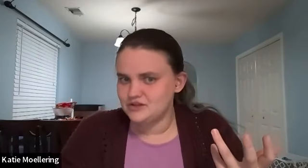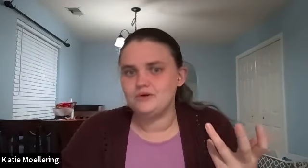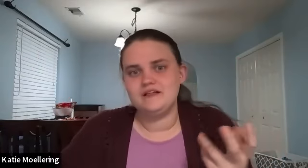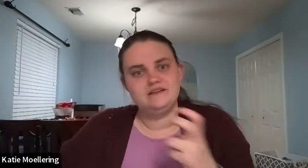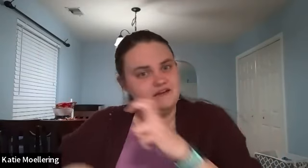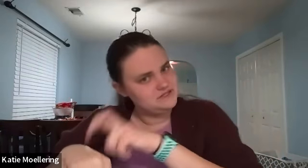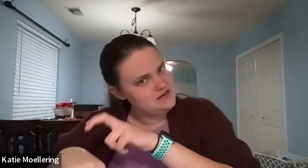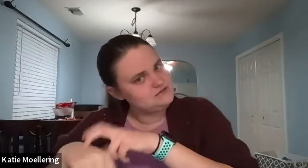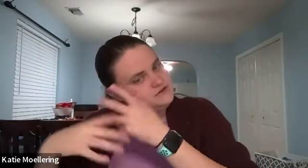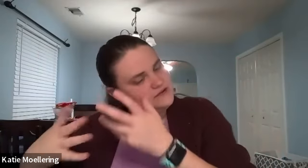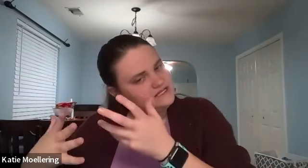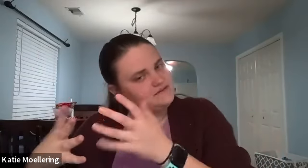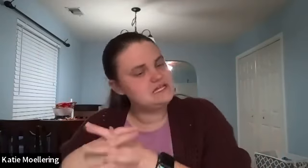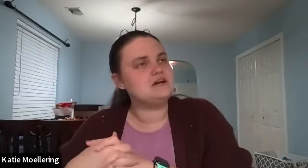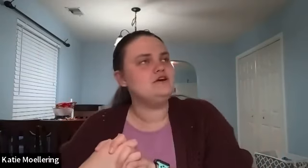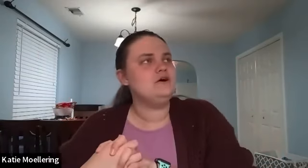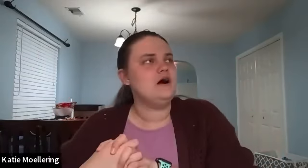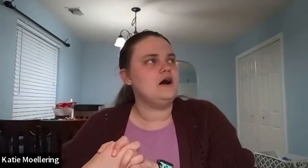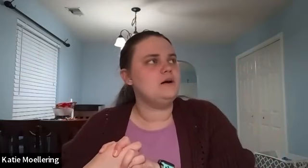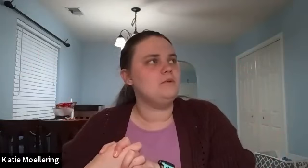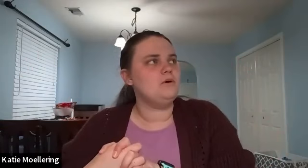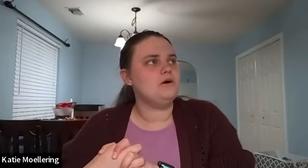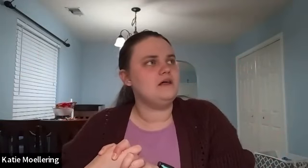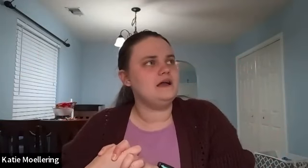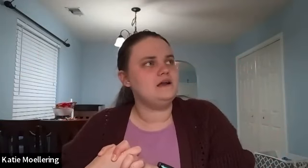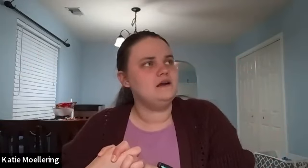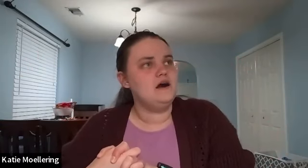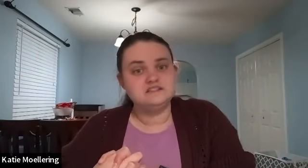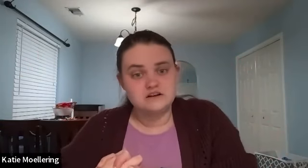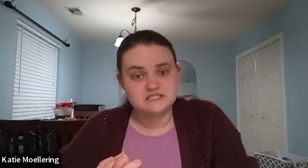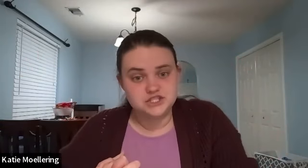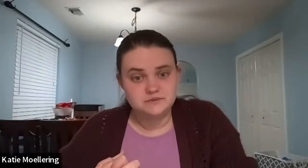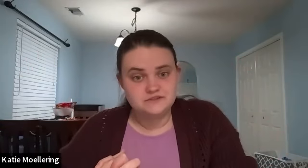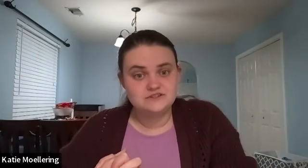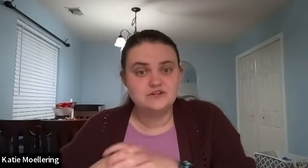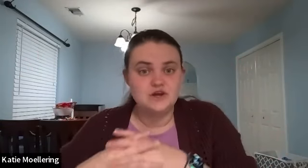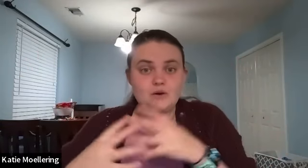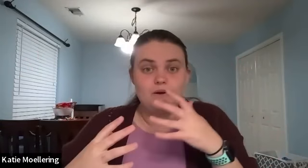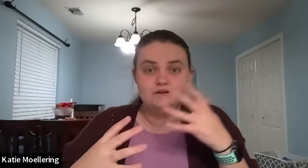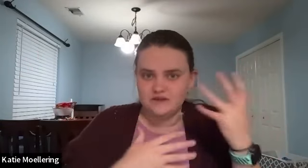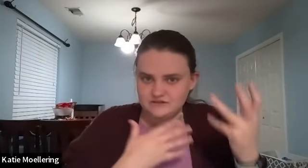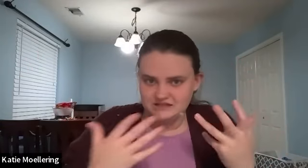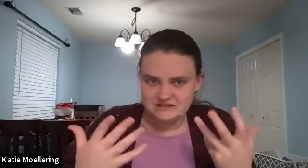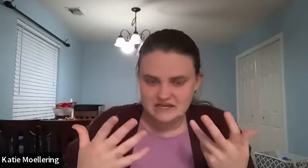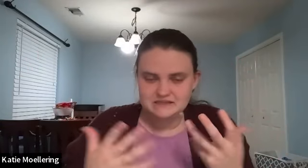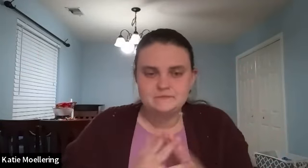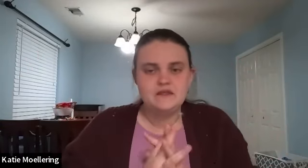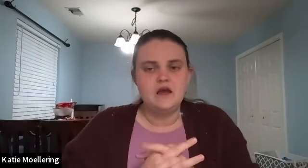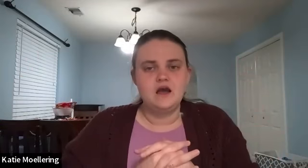more likely to have potatoes with your Thanksgiving dinner, or like hot dogs and chips, those kinds of things.